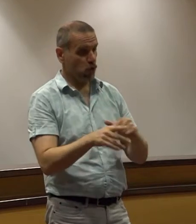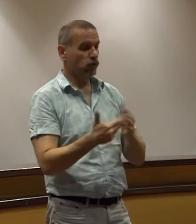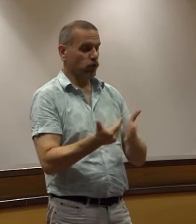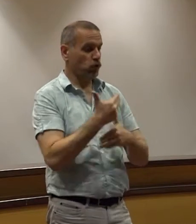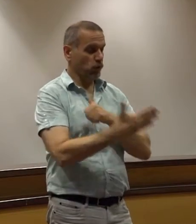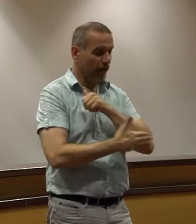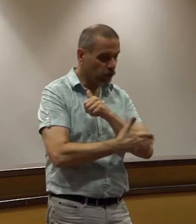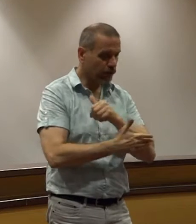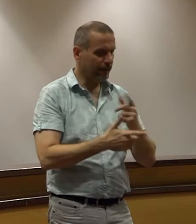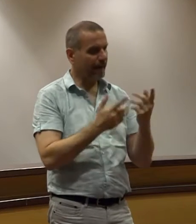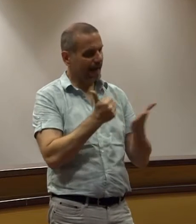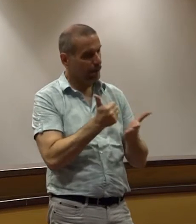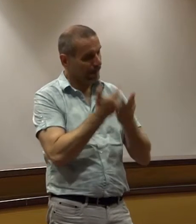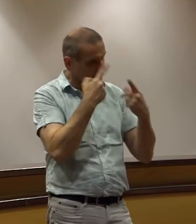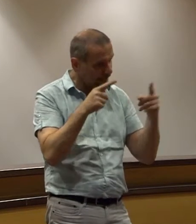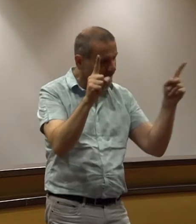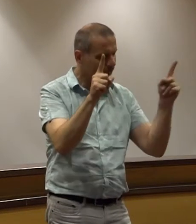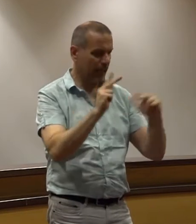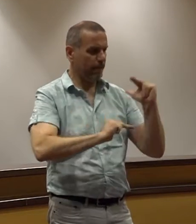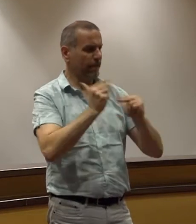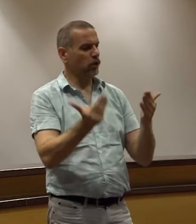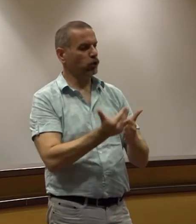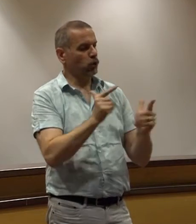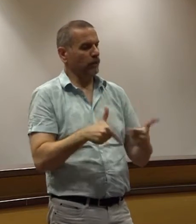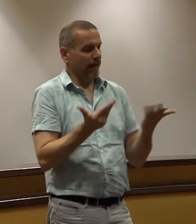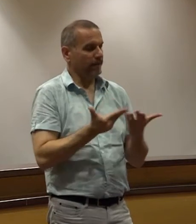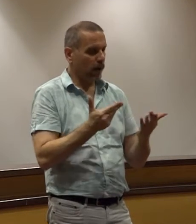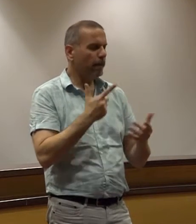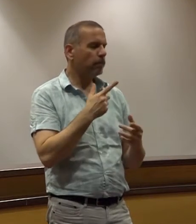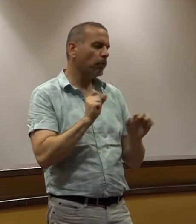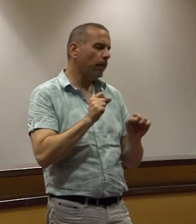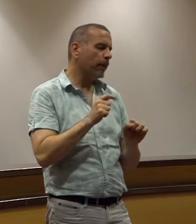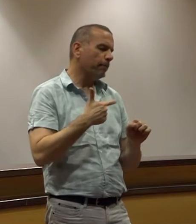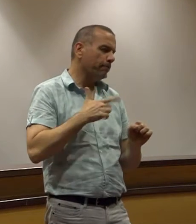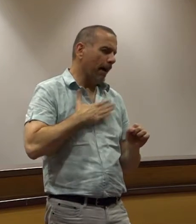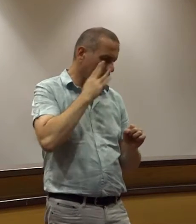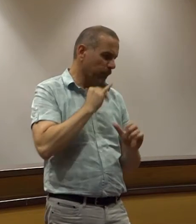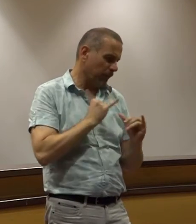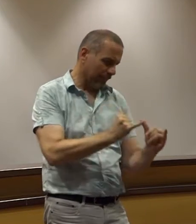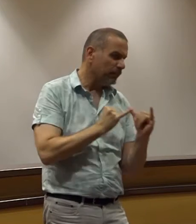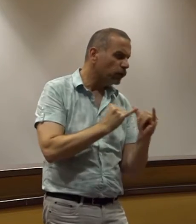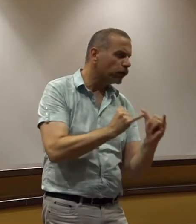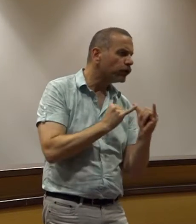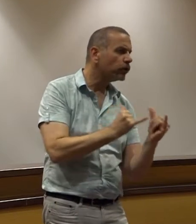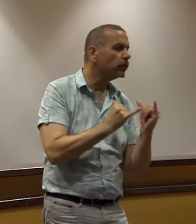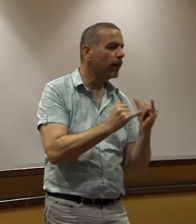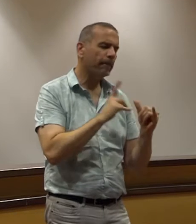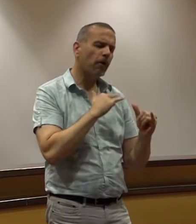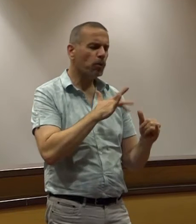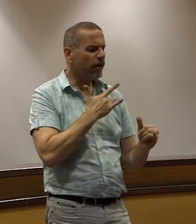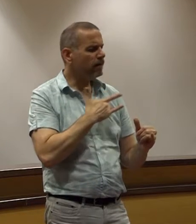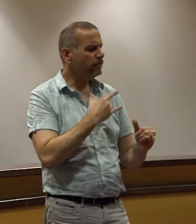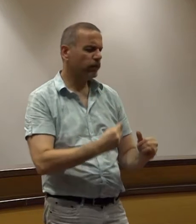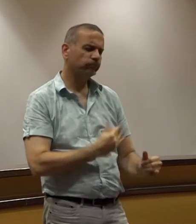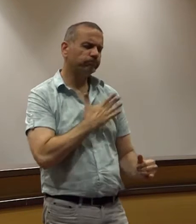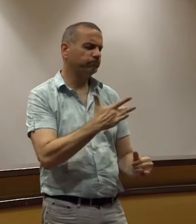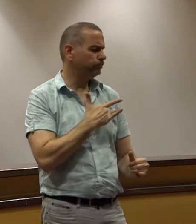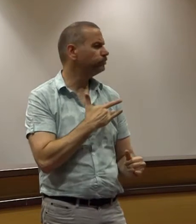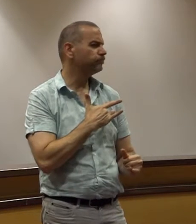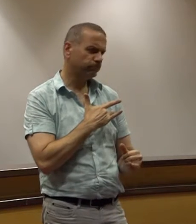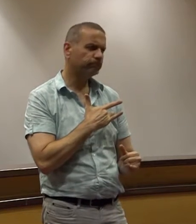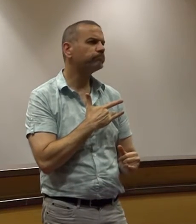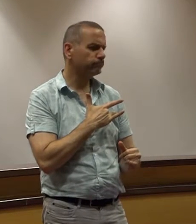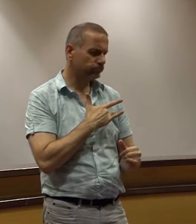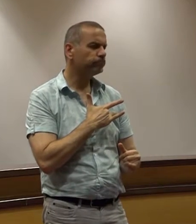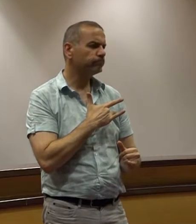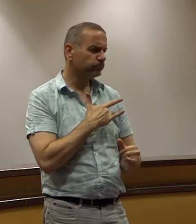and build their new life here. It's probably because of my own experience, but I think that that's one of the most rewarding aspects of the jobs